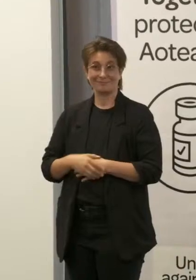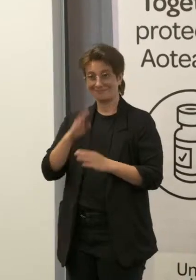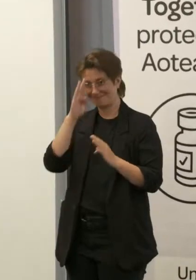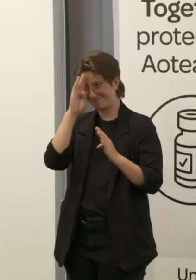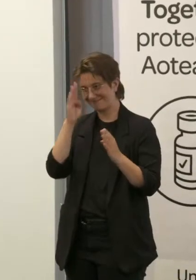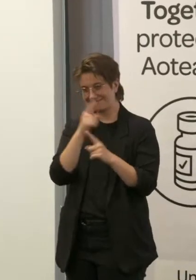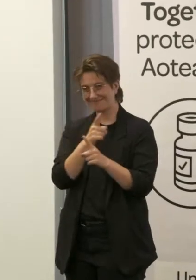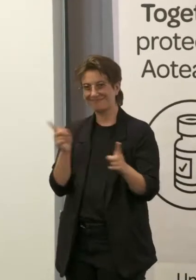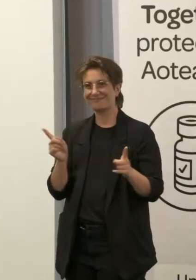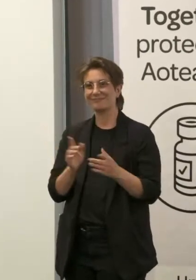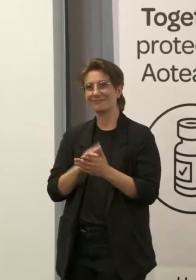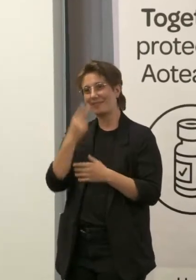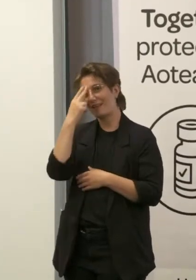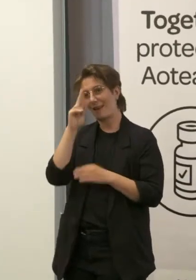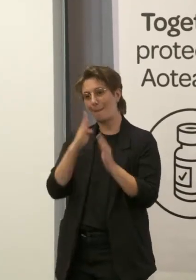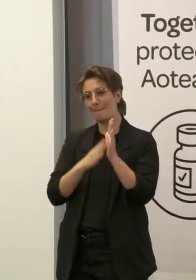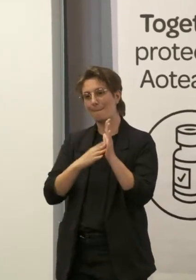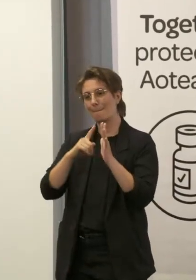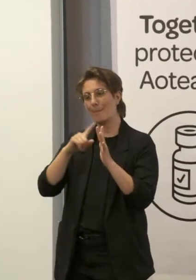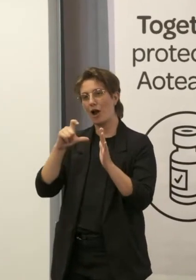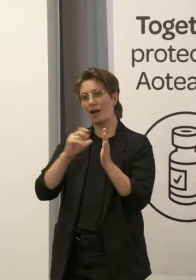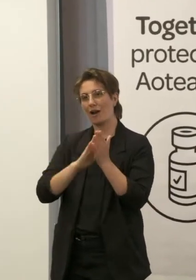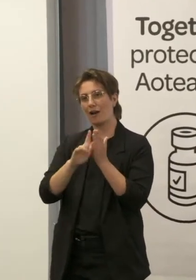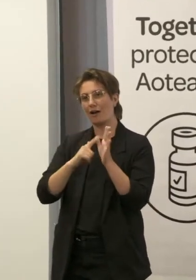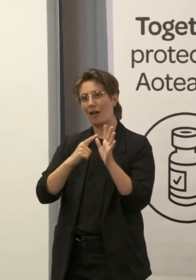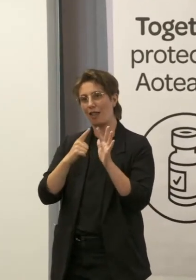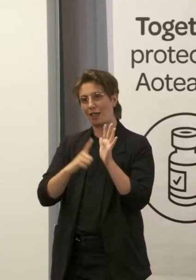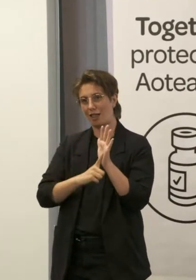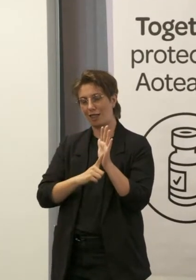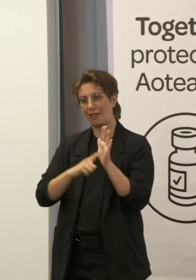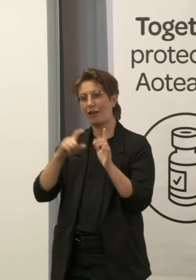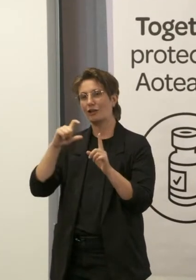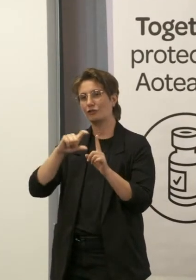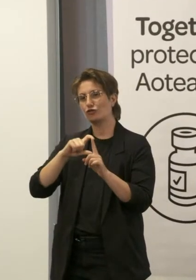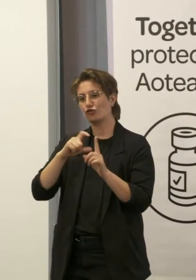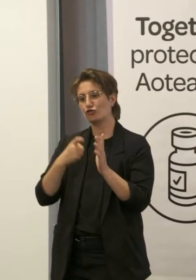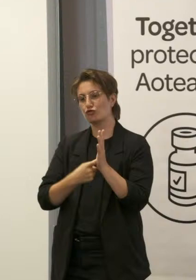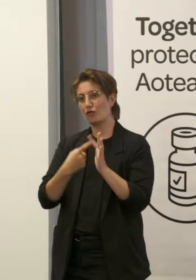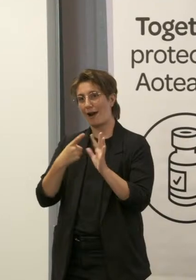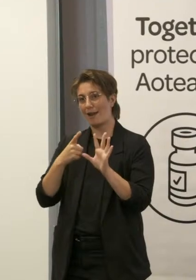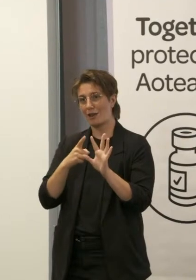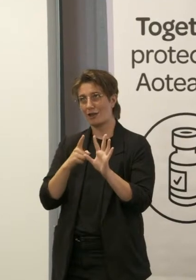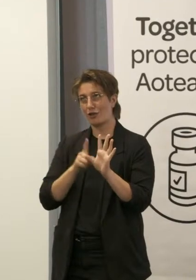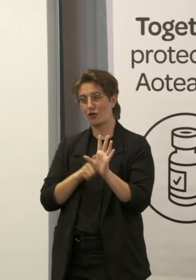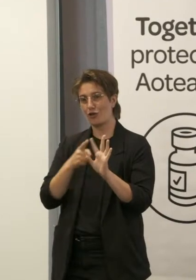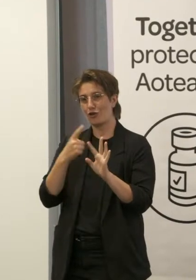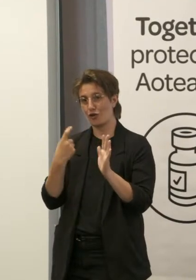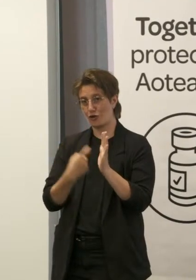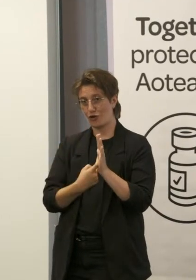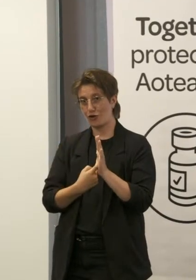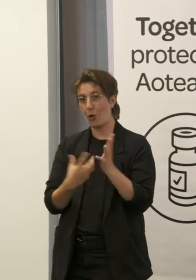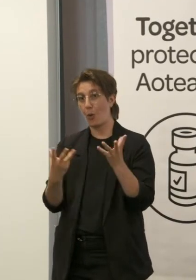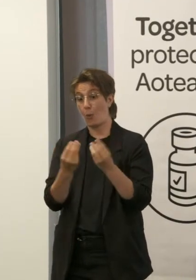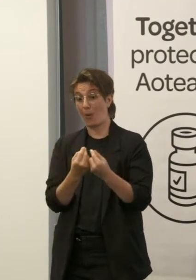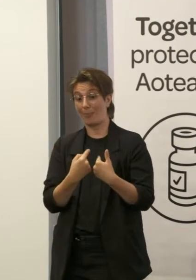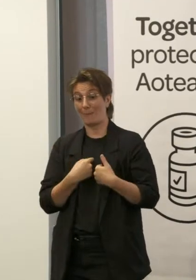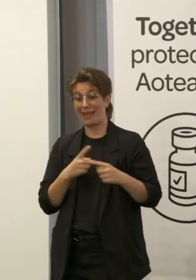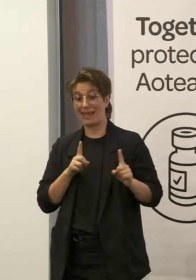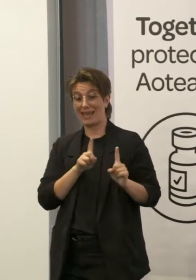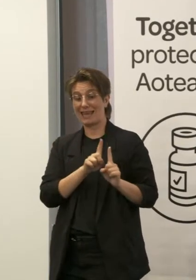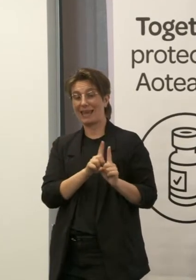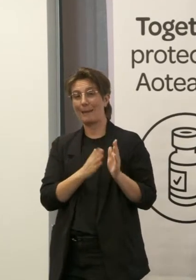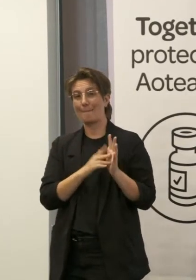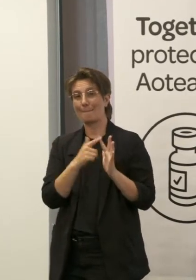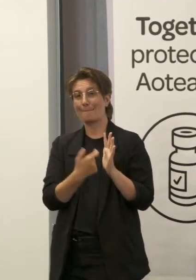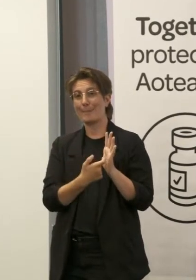Kia ora everyone. I'm Michael Dreyer from the Ministry's Data and Digital team. With me I've got Merrin McLeod, who's one of our